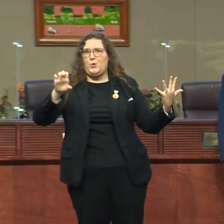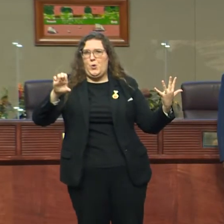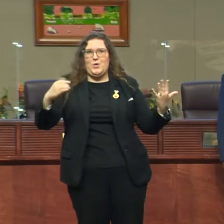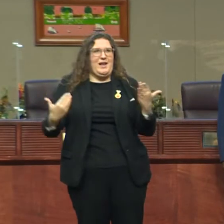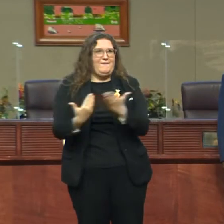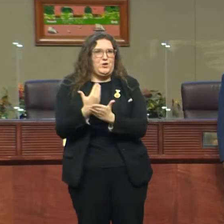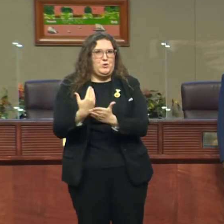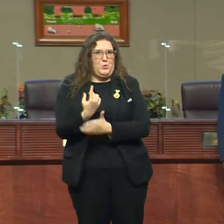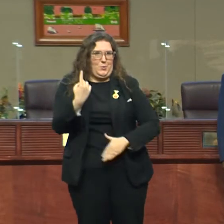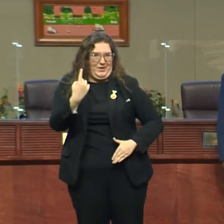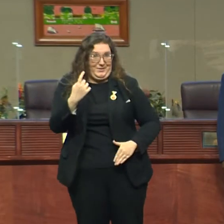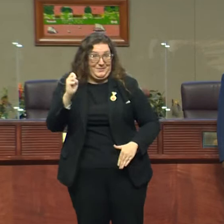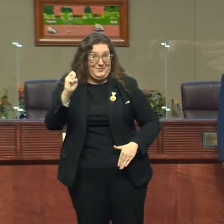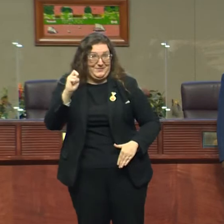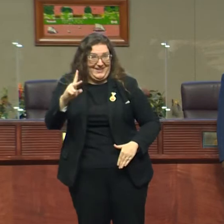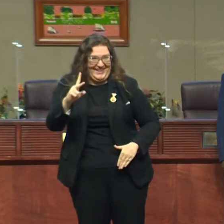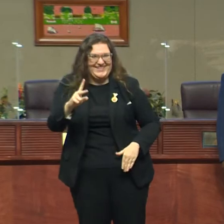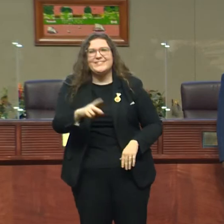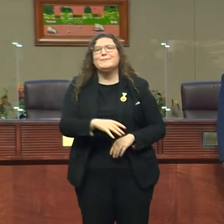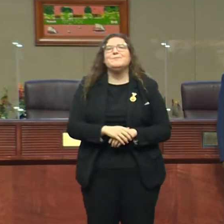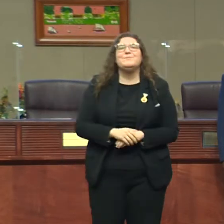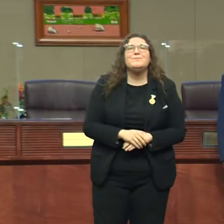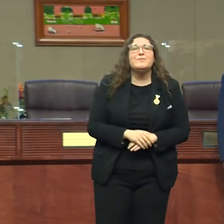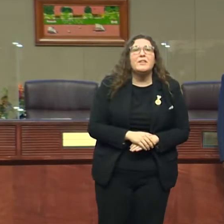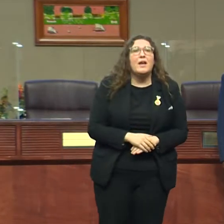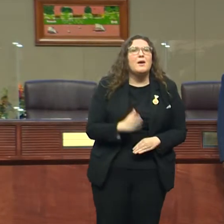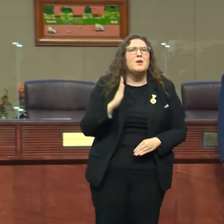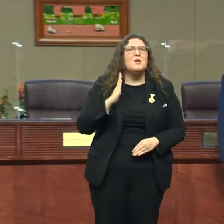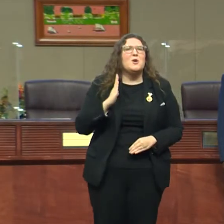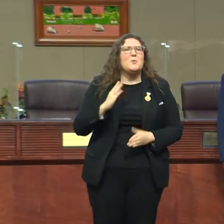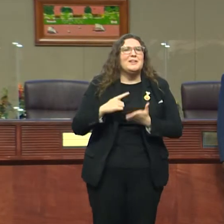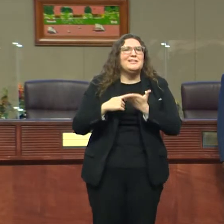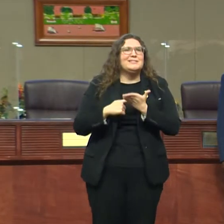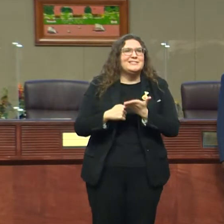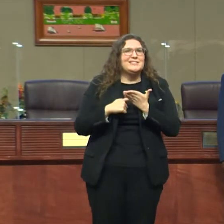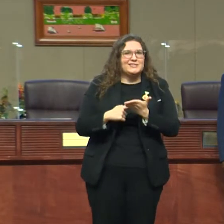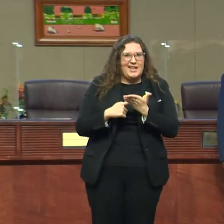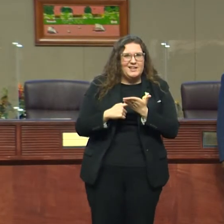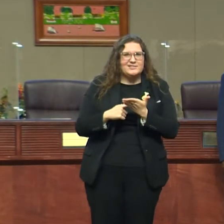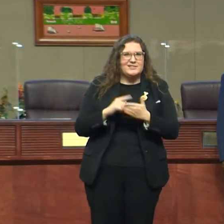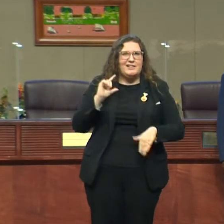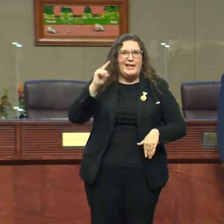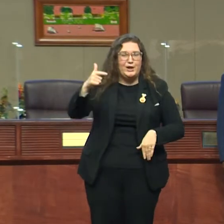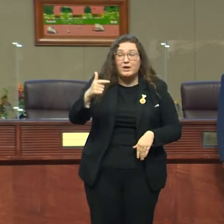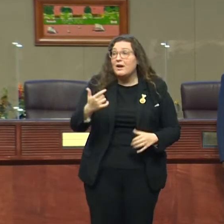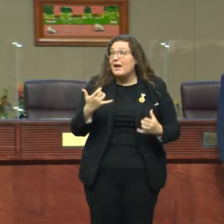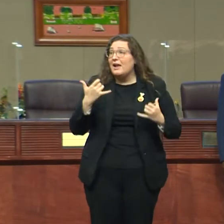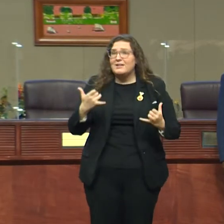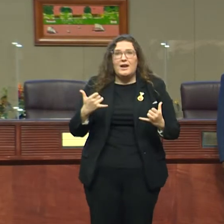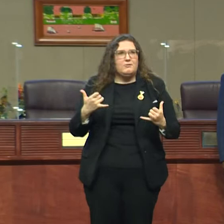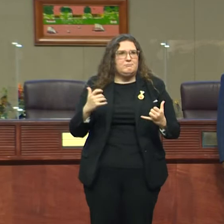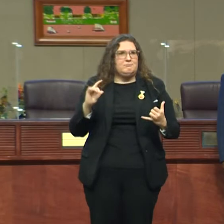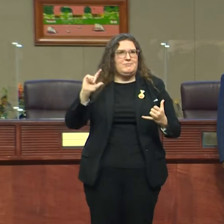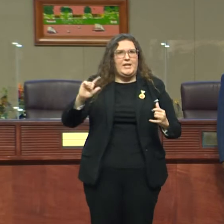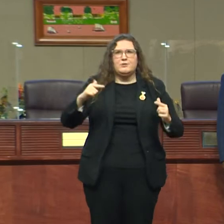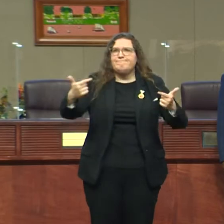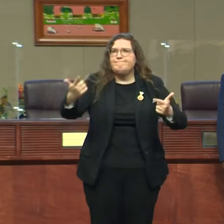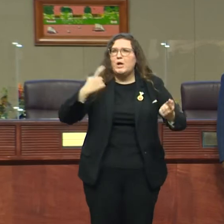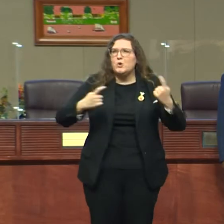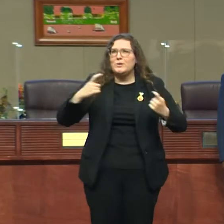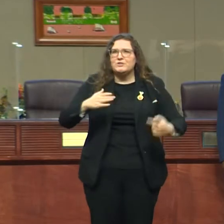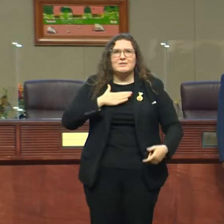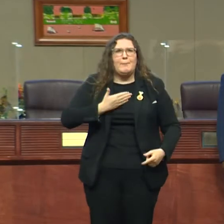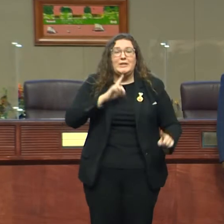appointment that day so that it's easier on everyone. But we will talk about that and set it up that way. With that, I will answer any questions that you may have. Oh,